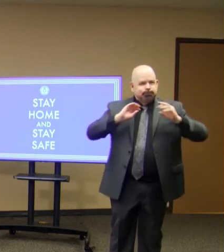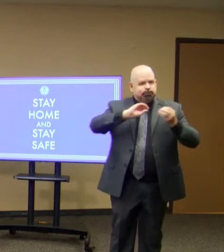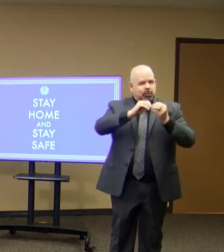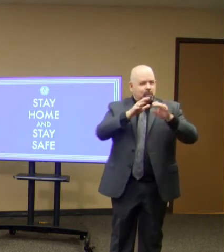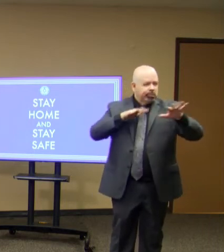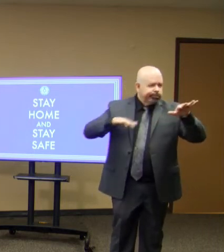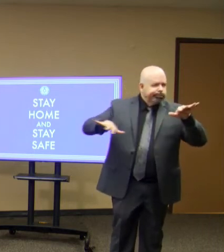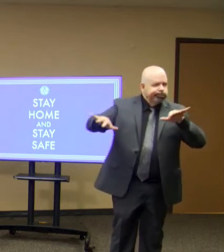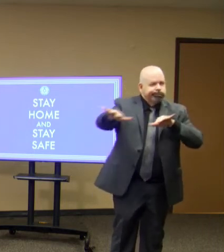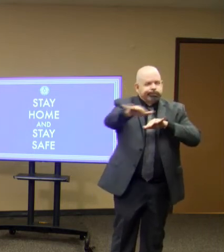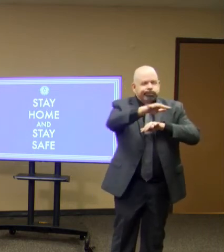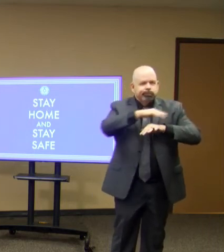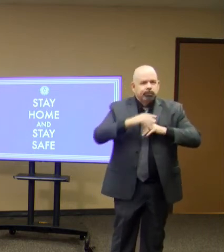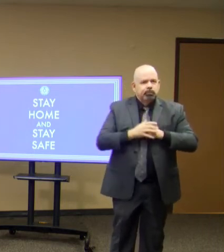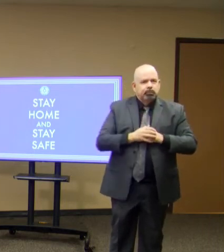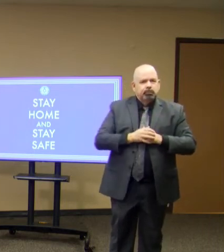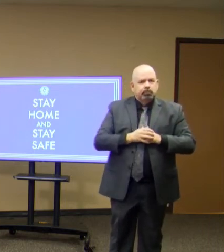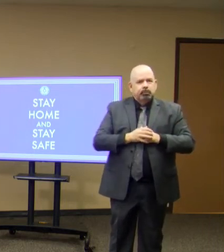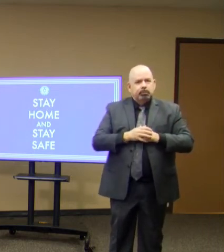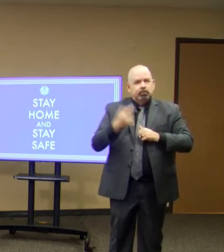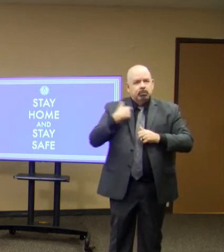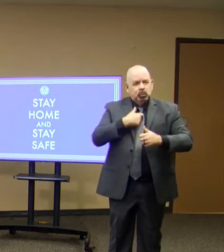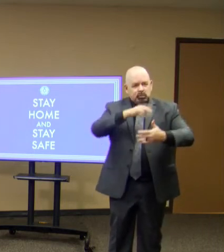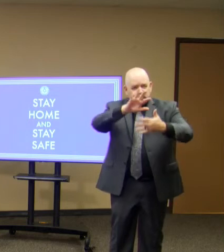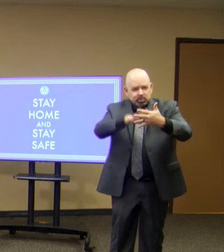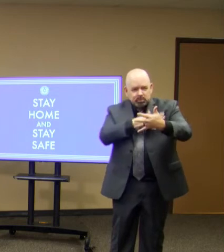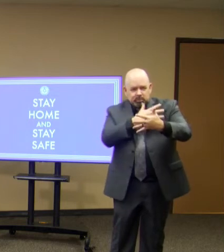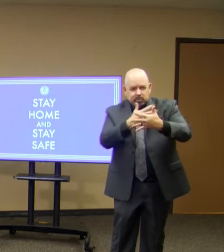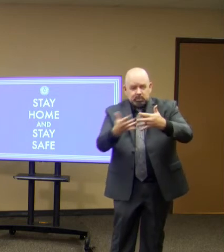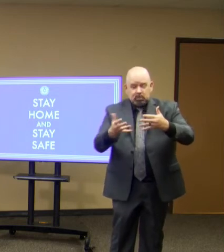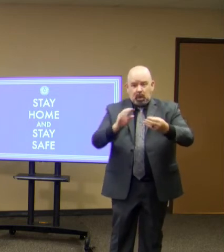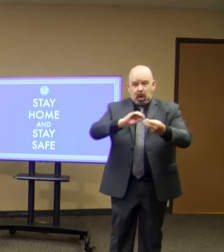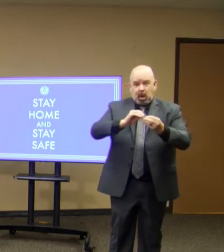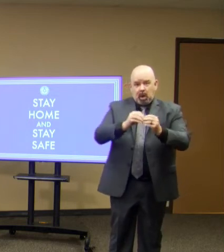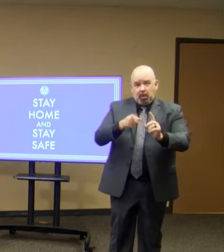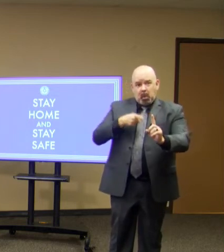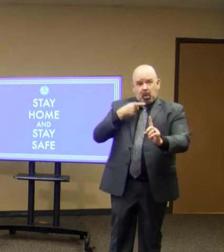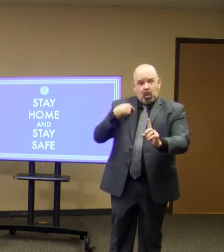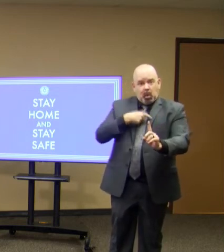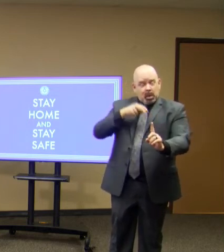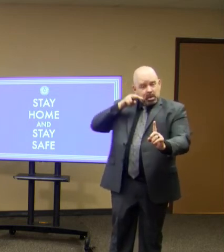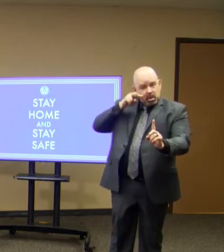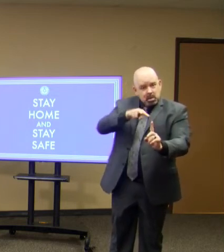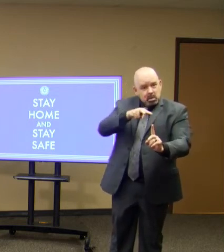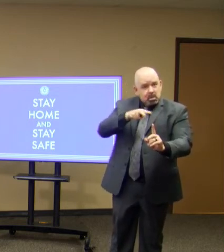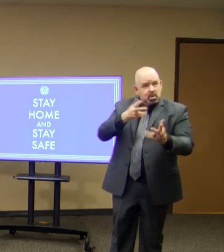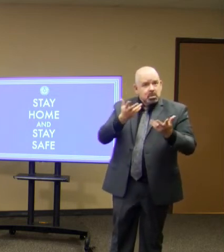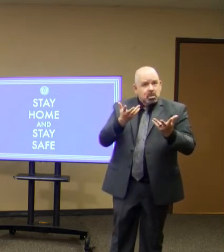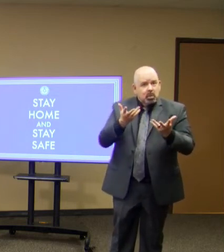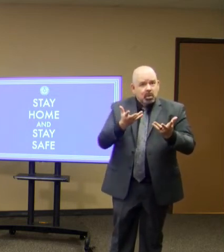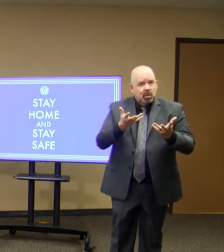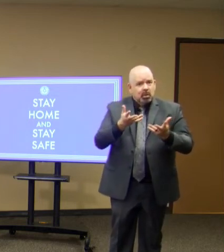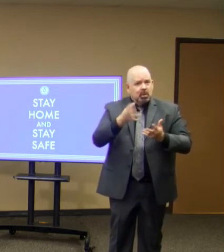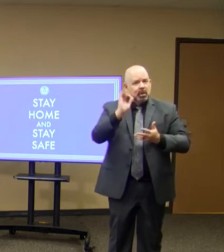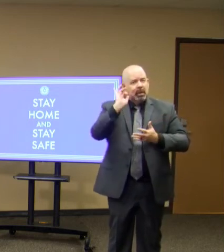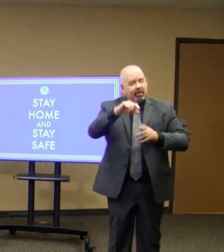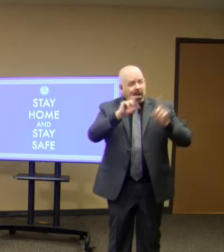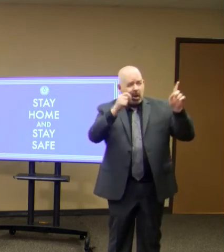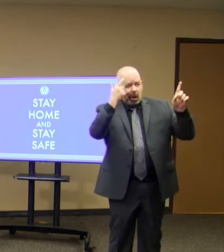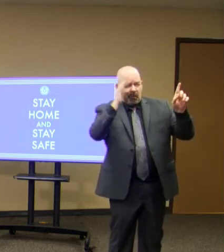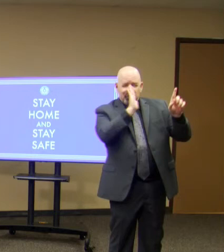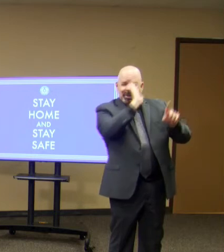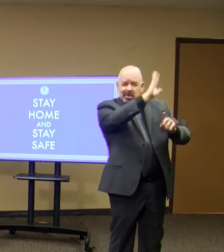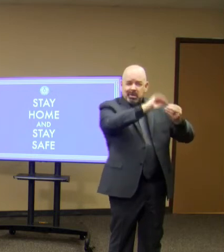we believe, and we'll be writing a letter to the governor on behalf of the hospitals to point this out, is the number